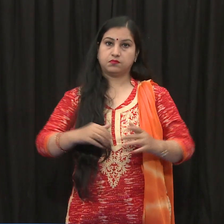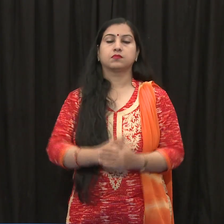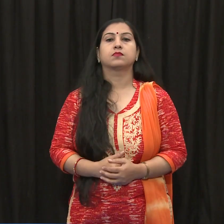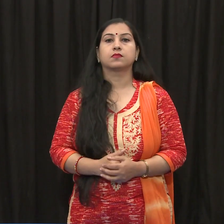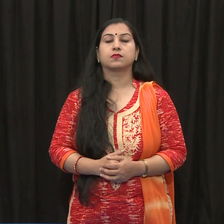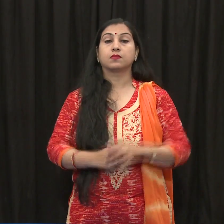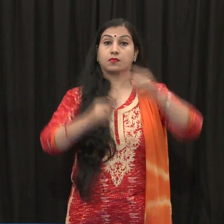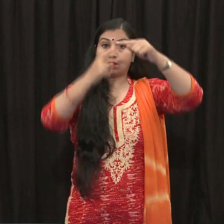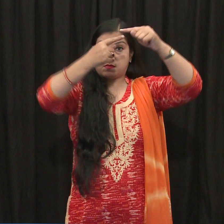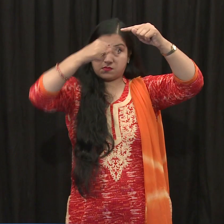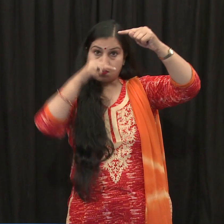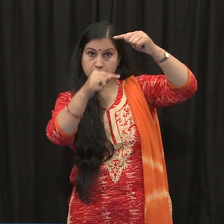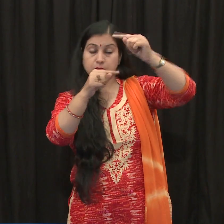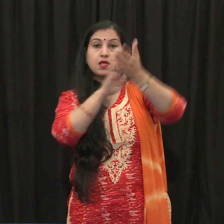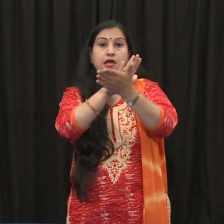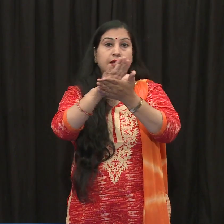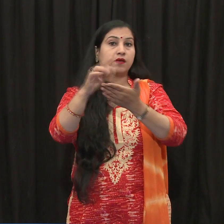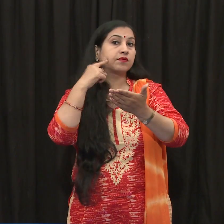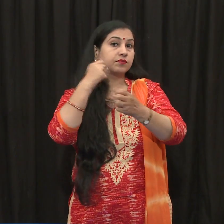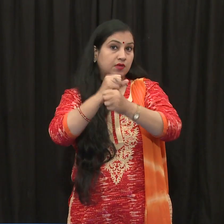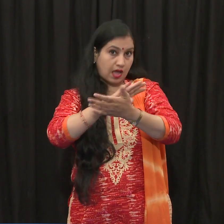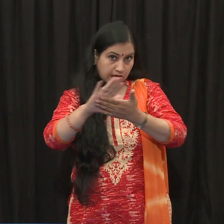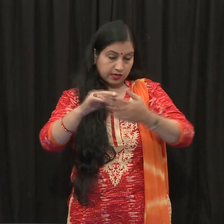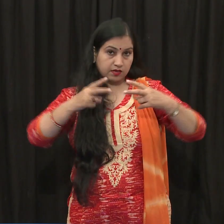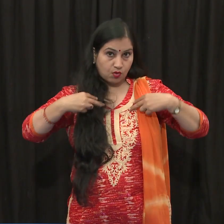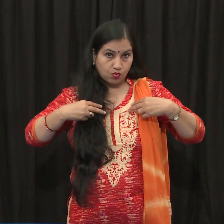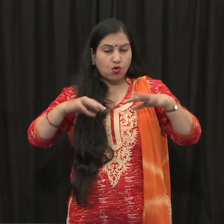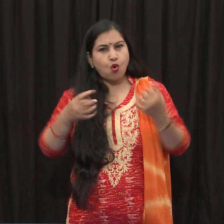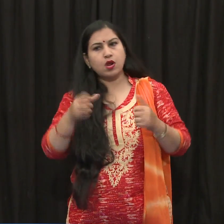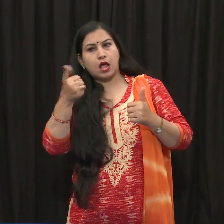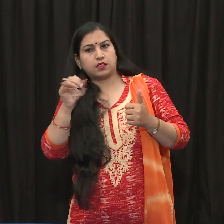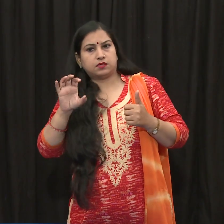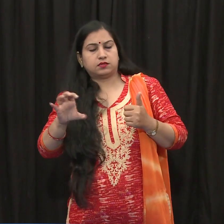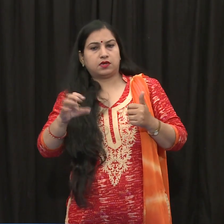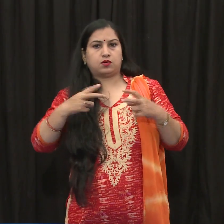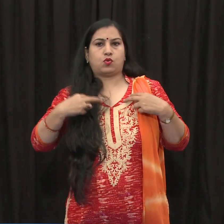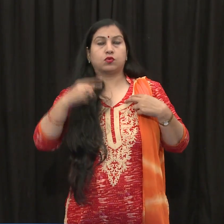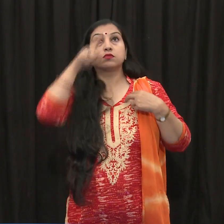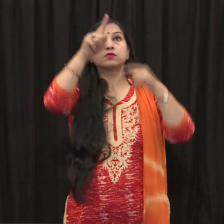High Courts and the other courts work under the supervision of Supreme Court.